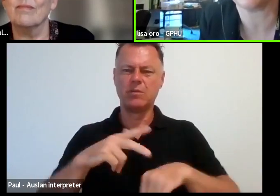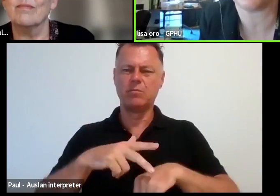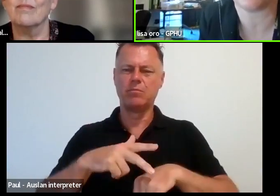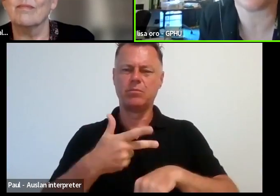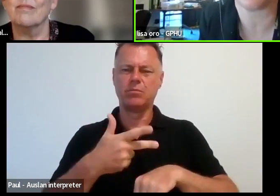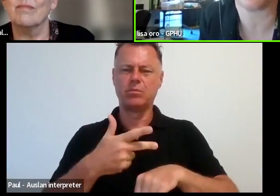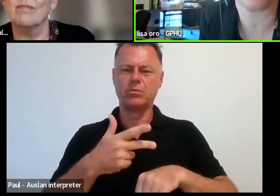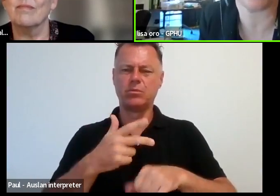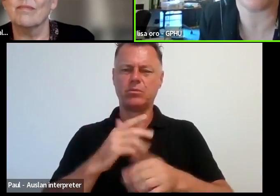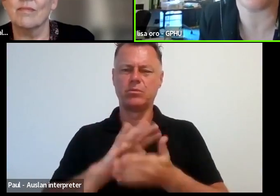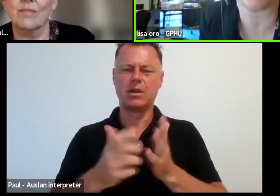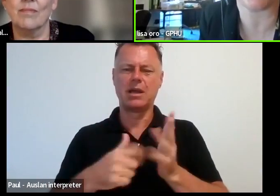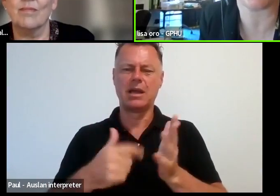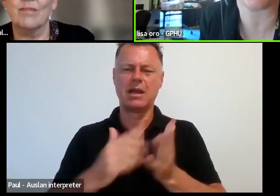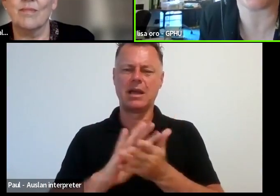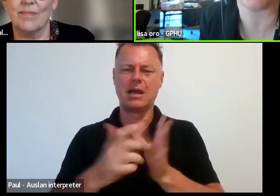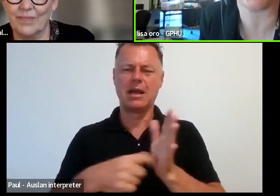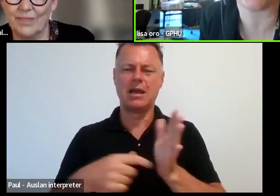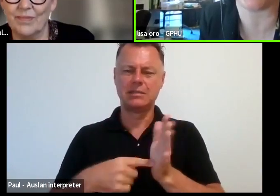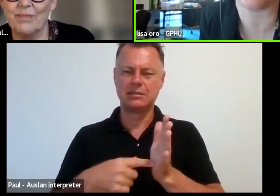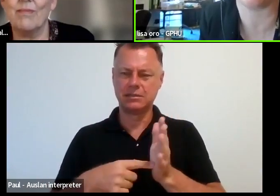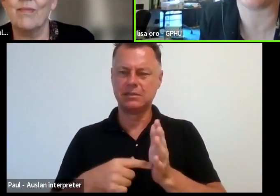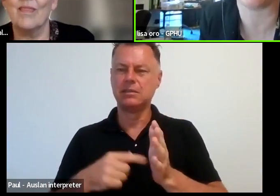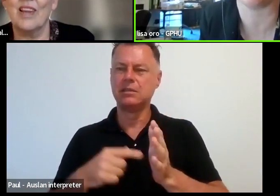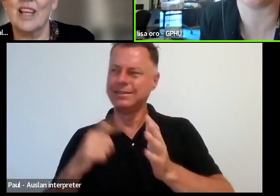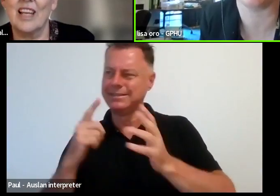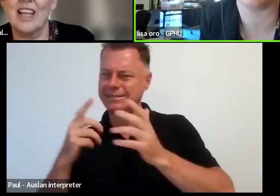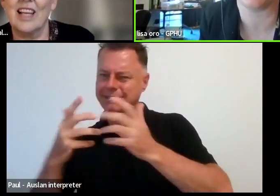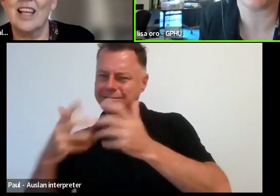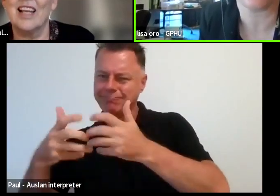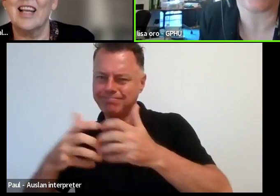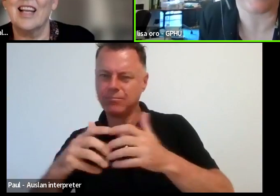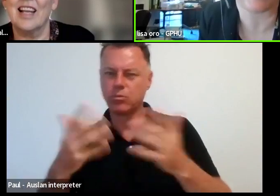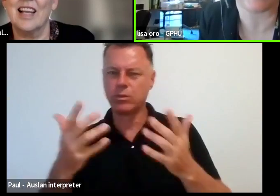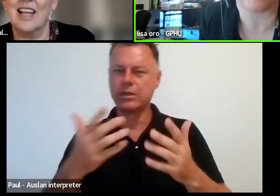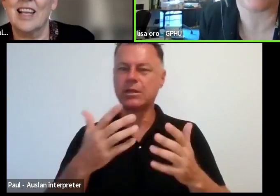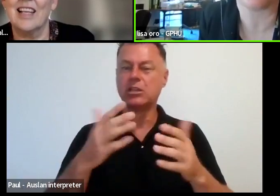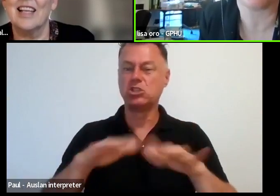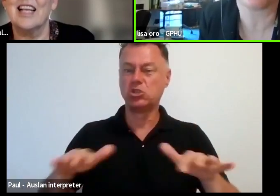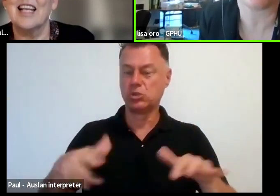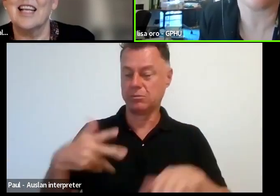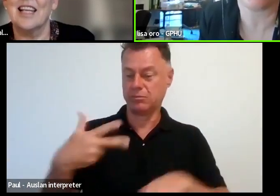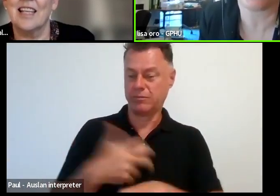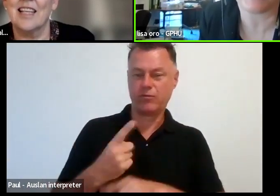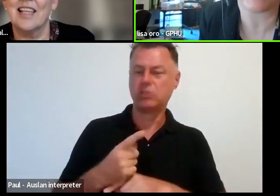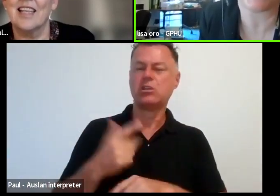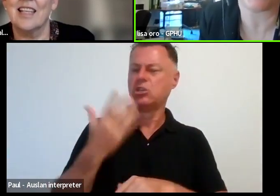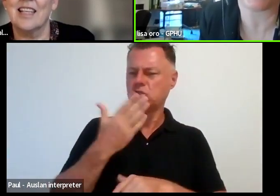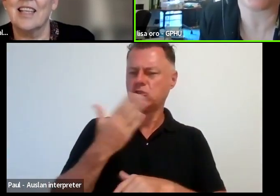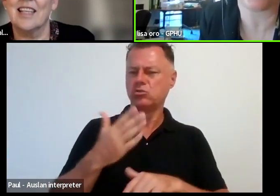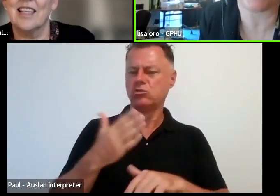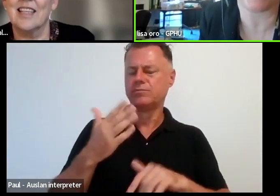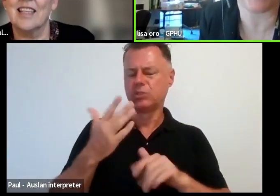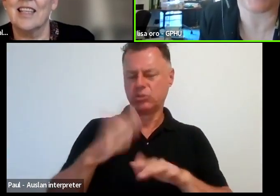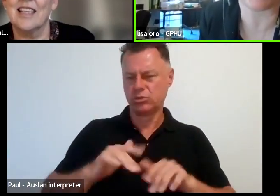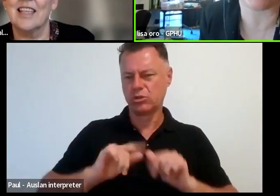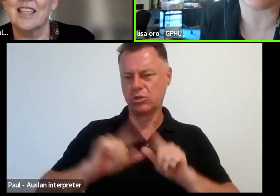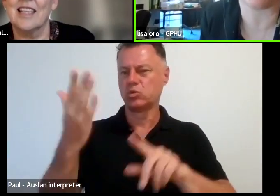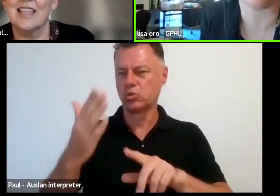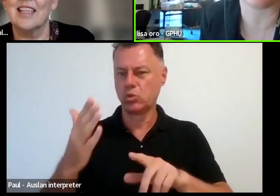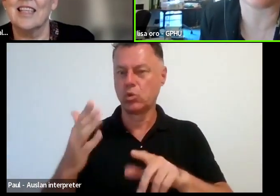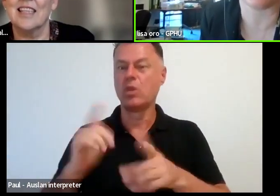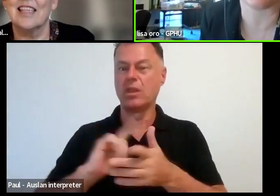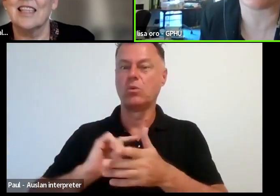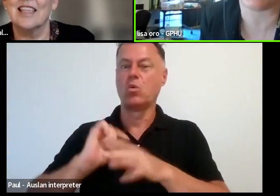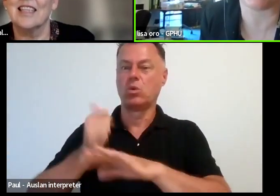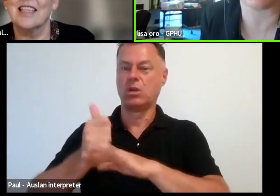clinic. But yes, your children can go back to school before they're vaccinated. But we'll work very hard to make sure that we get doses